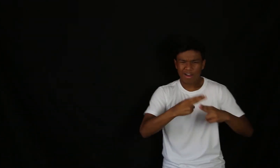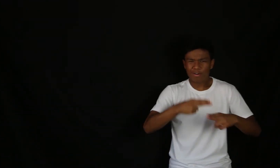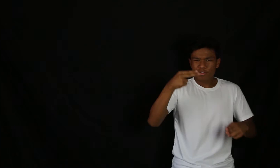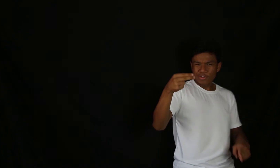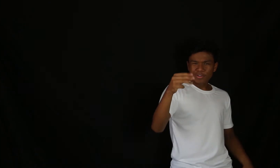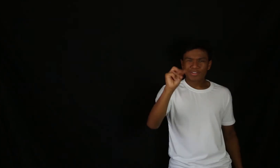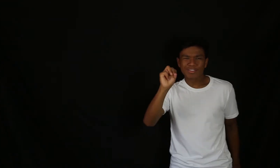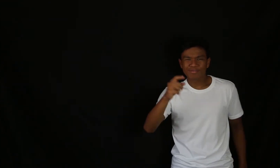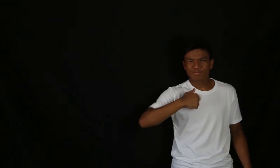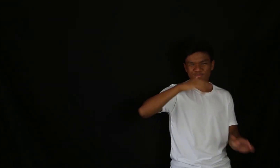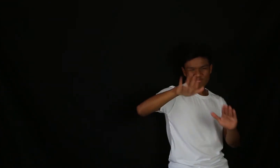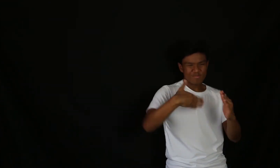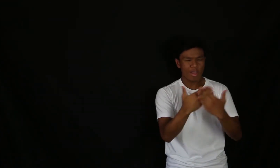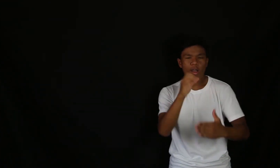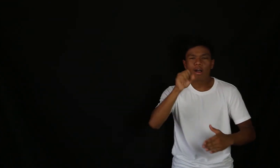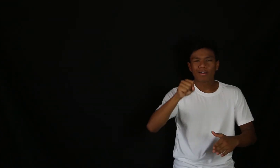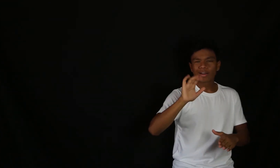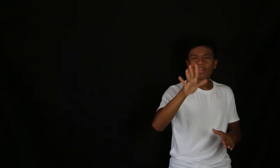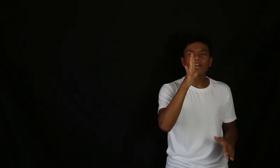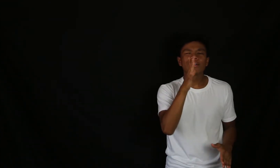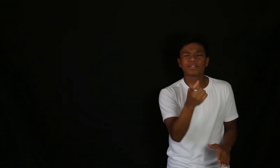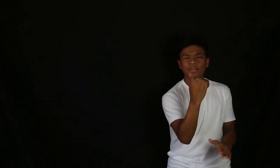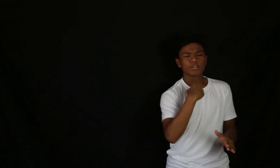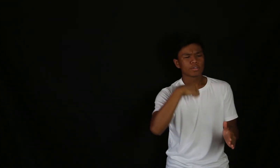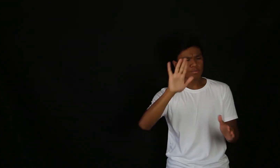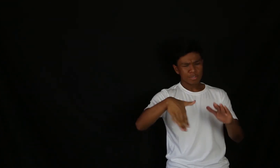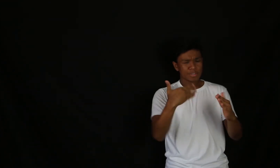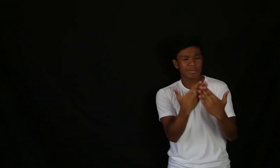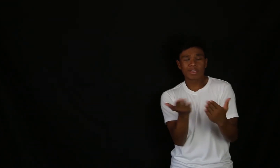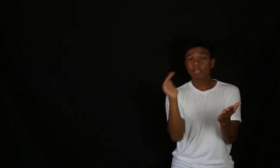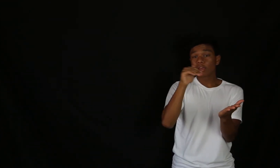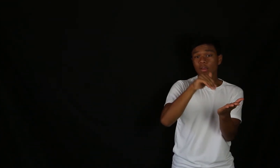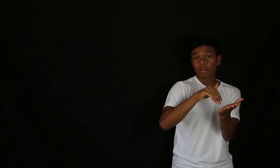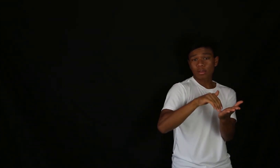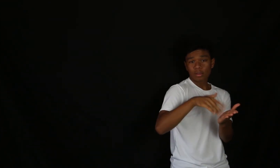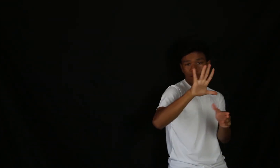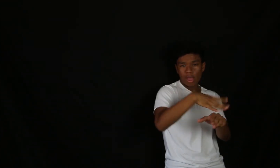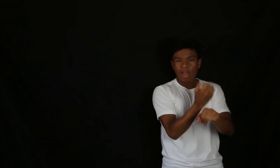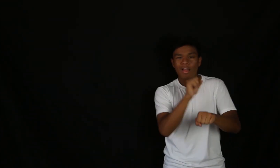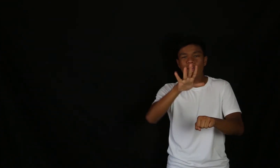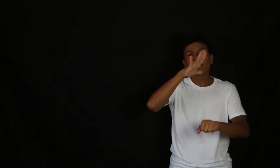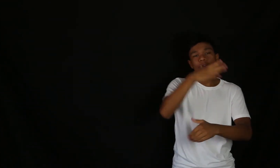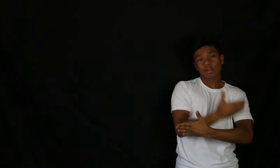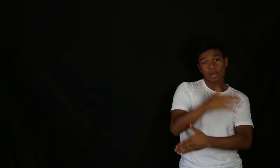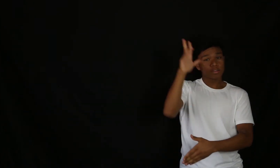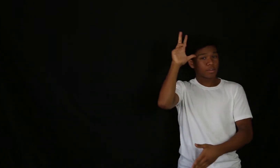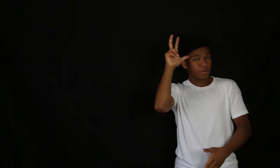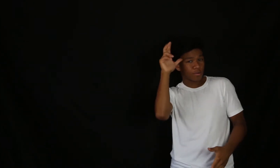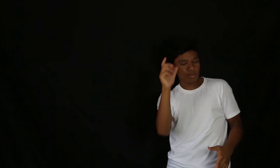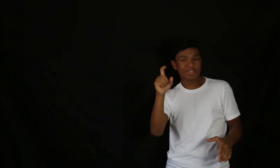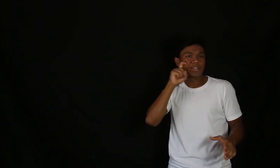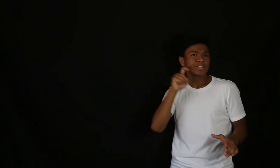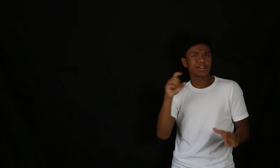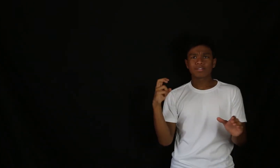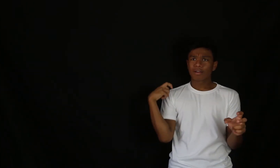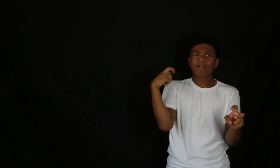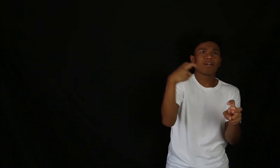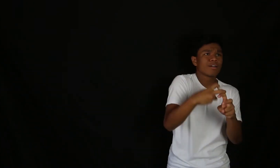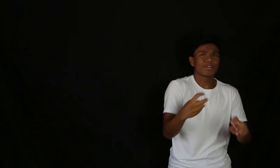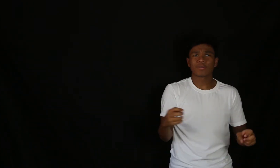am Hercules Mulligan, up in it, loving it. Yes, I heard your mother said, come again. Hey. Lock up your daughters and horses. Of course, it's hard to